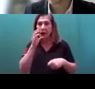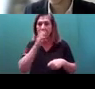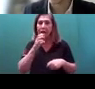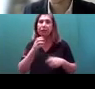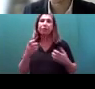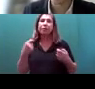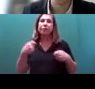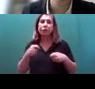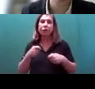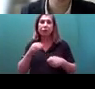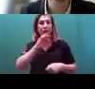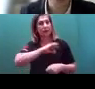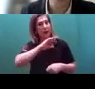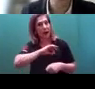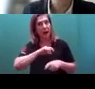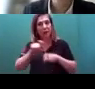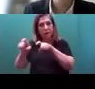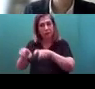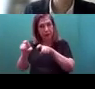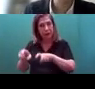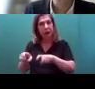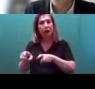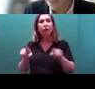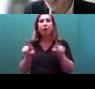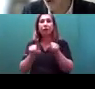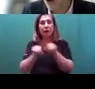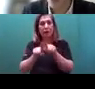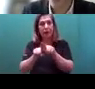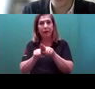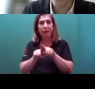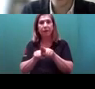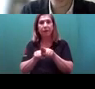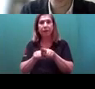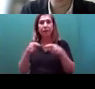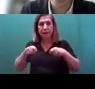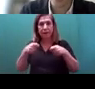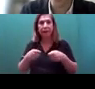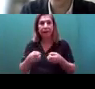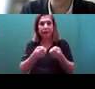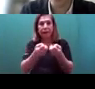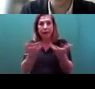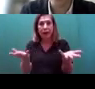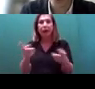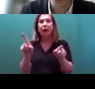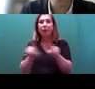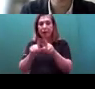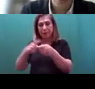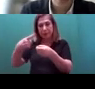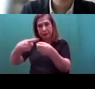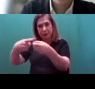time providing healthy food for the citizens. You can see more in our YouTube channel if you